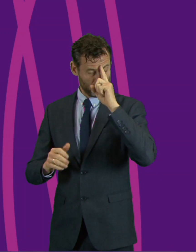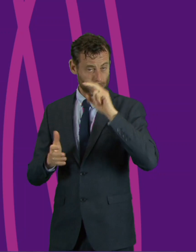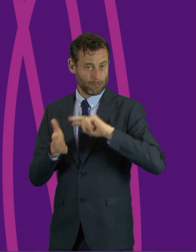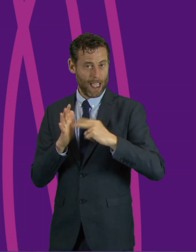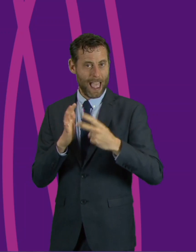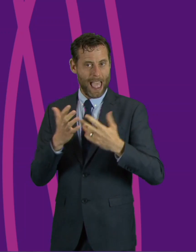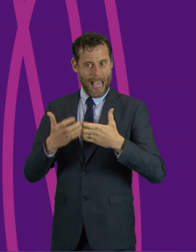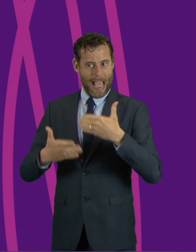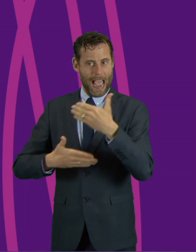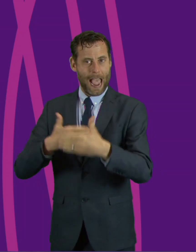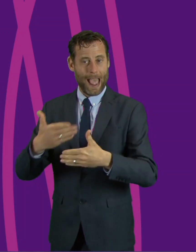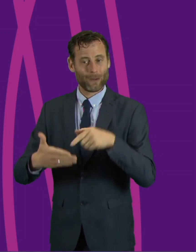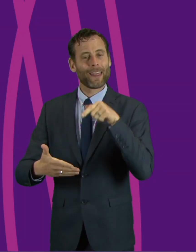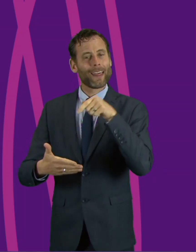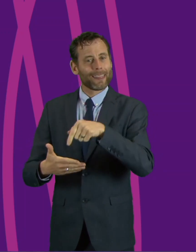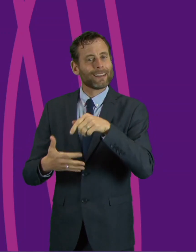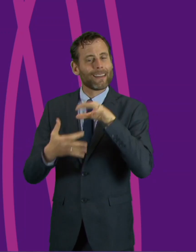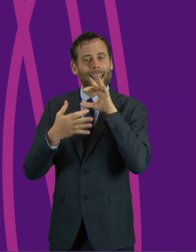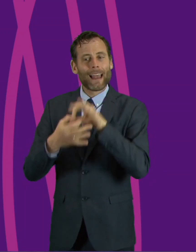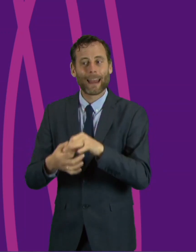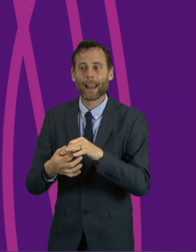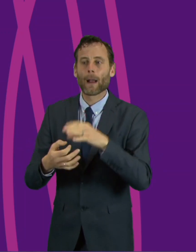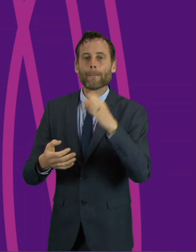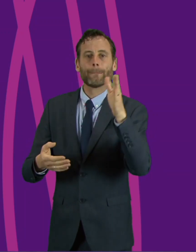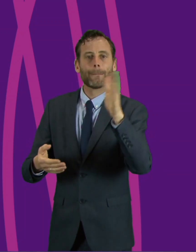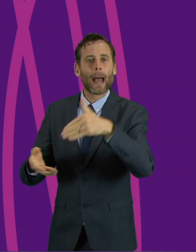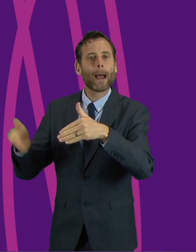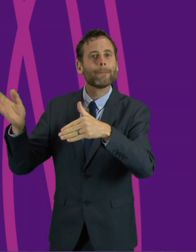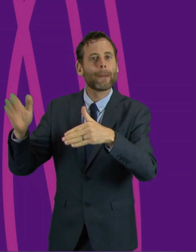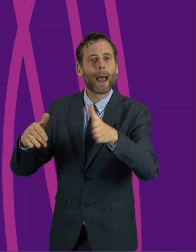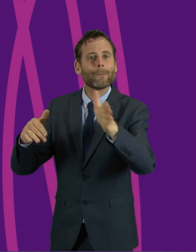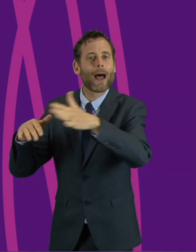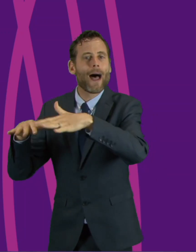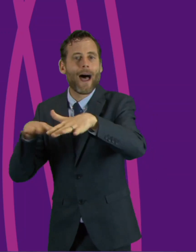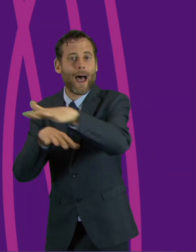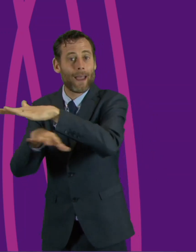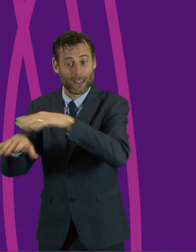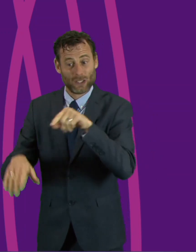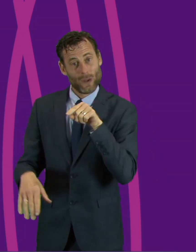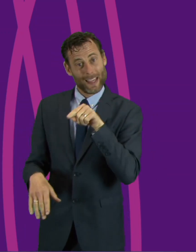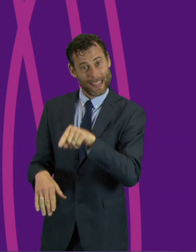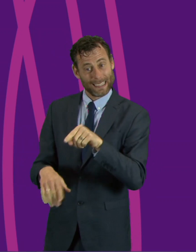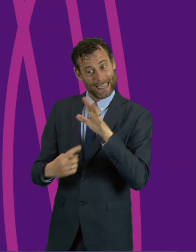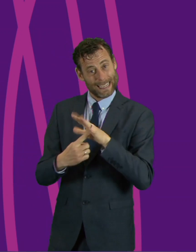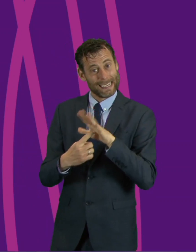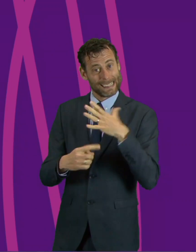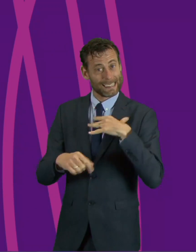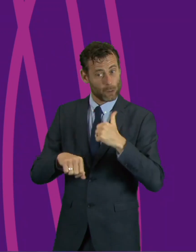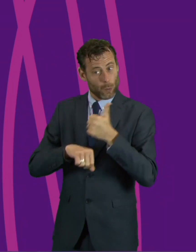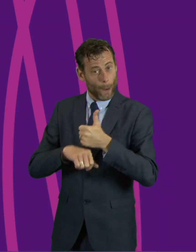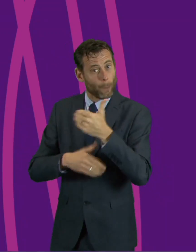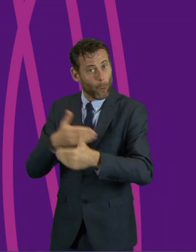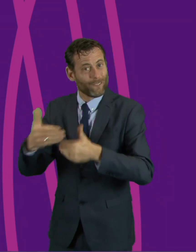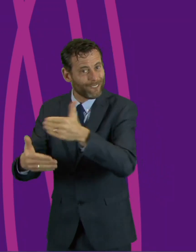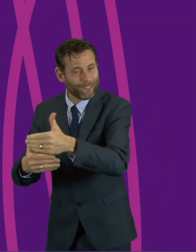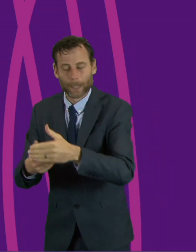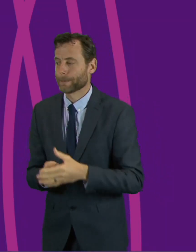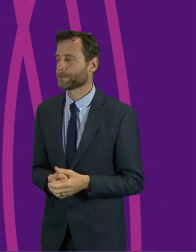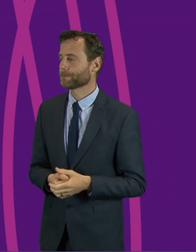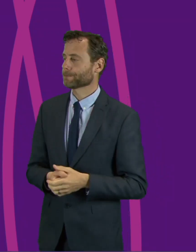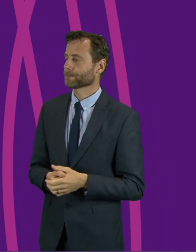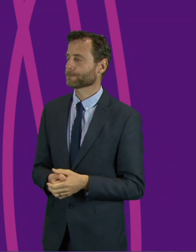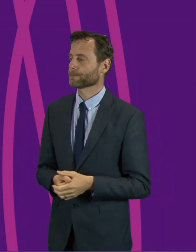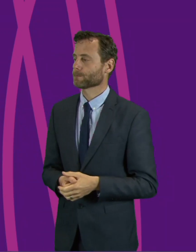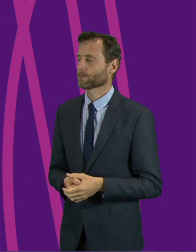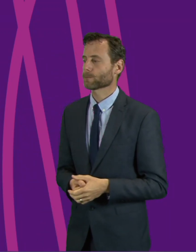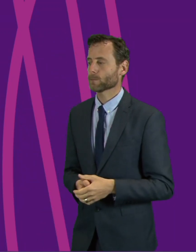planning to come out of the restrictive lockdown as quickly as we're able to. On the more general point, I would